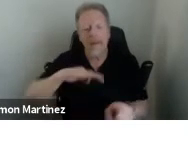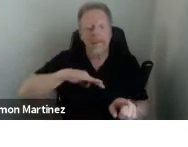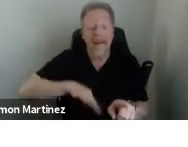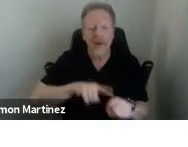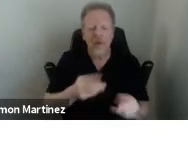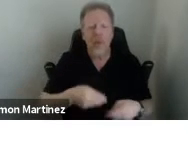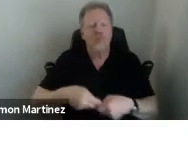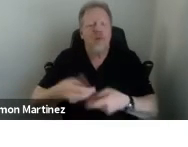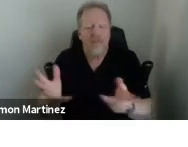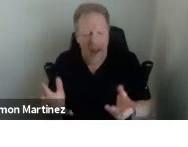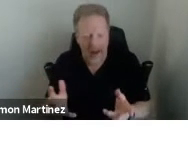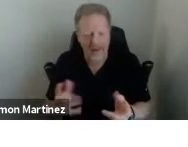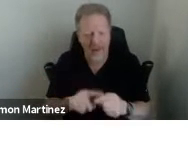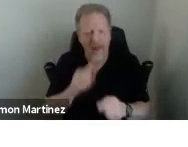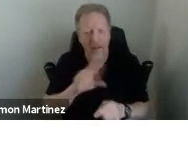provide.